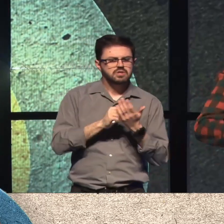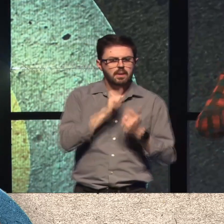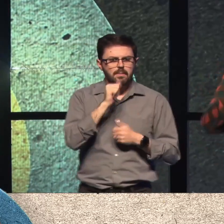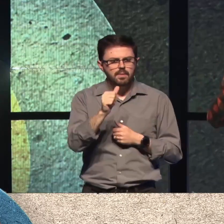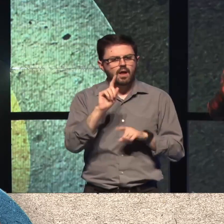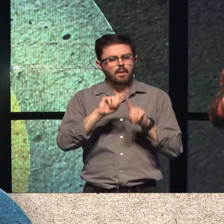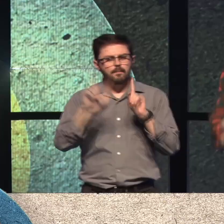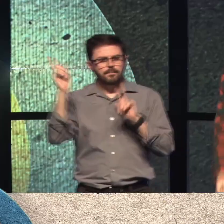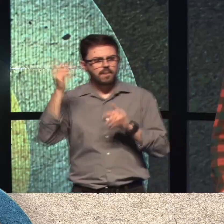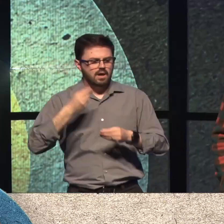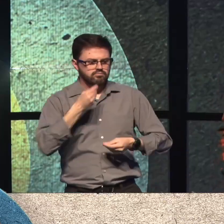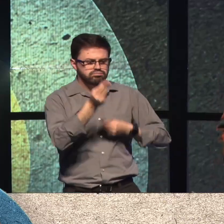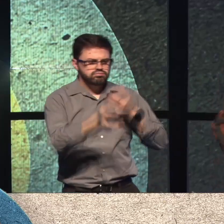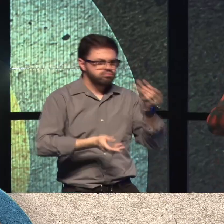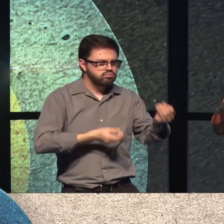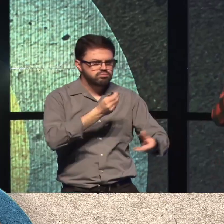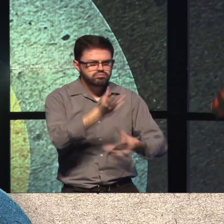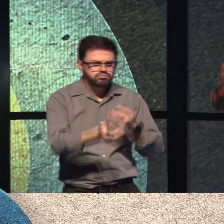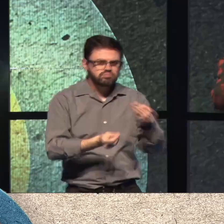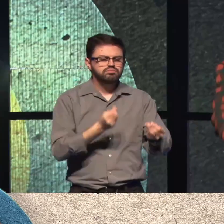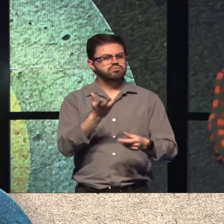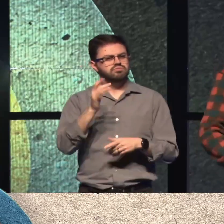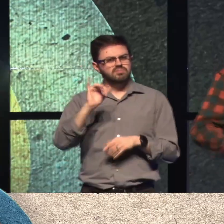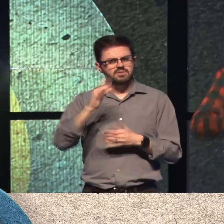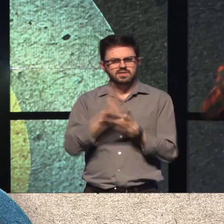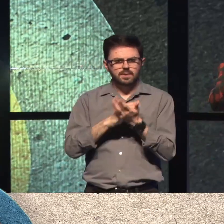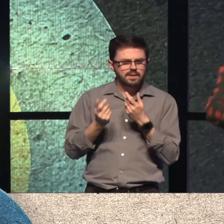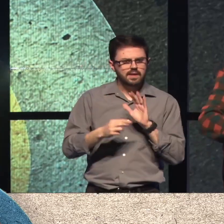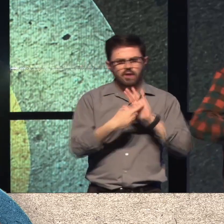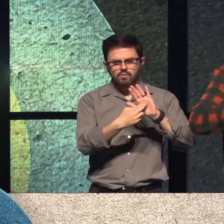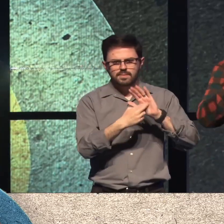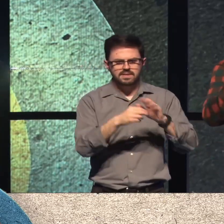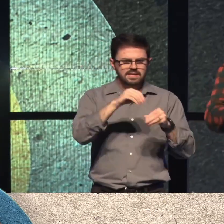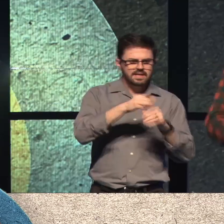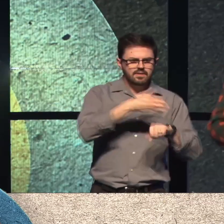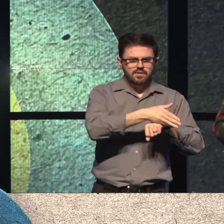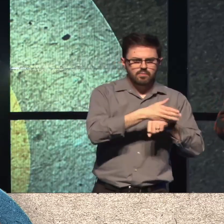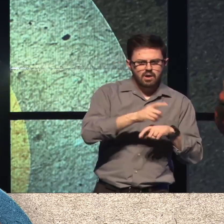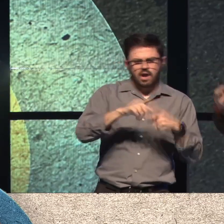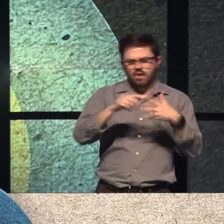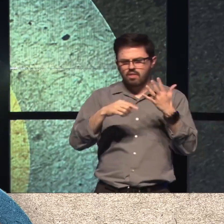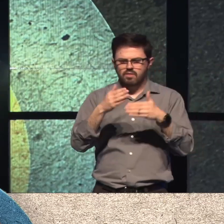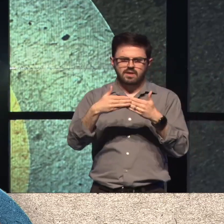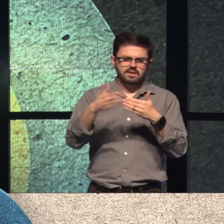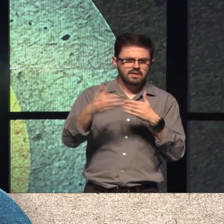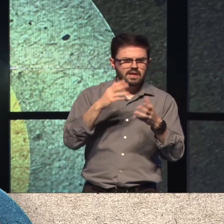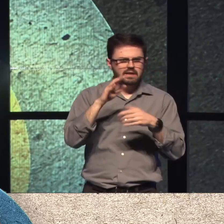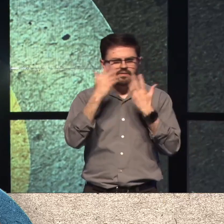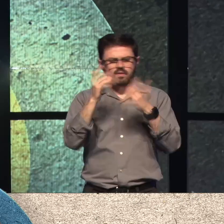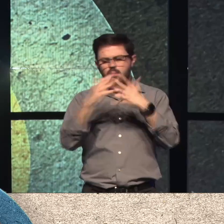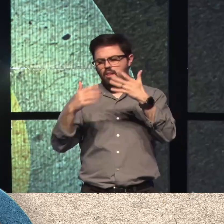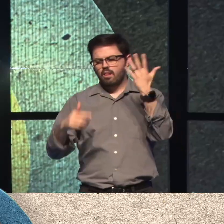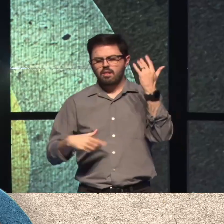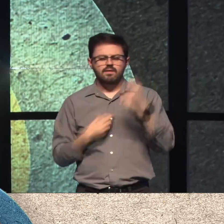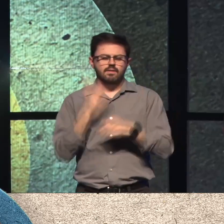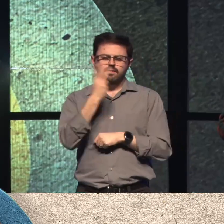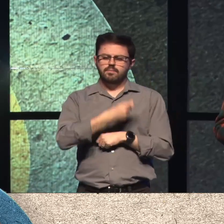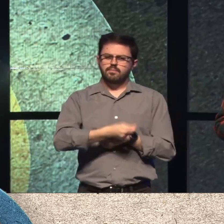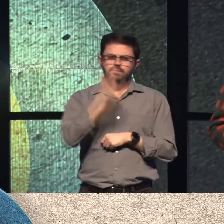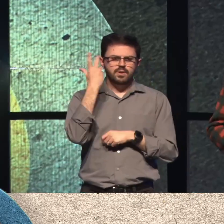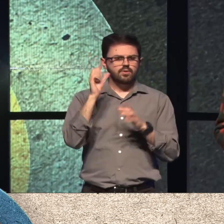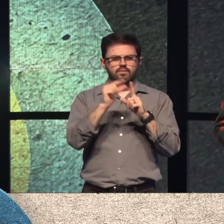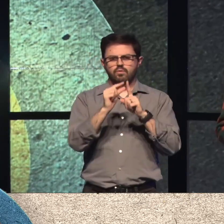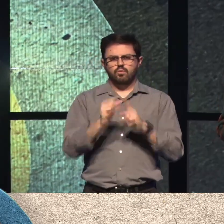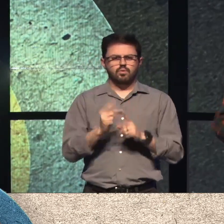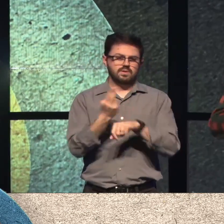and life. And the divine wisdom is the bread of life. And the divine wisdom is the gate. All these things come out of the Gospel of John, this beautiful poetic language. And in John